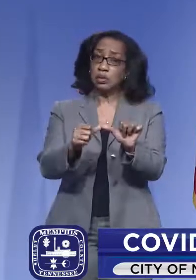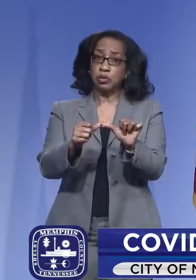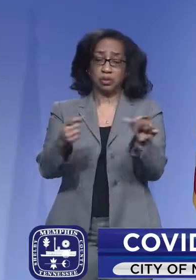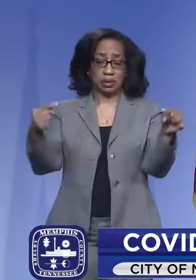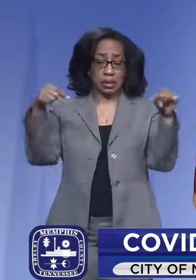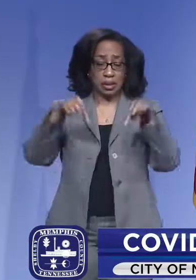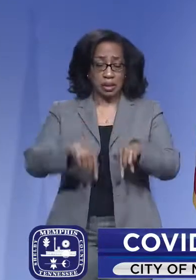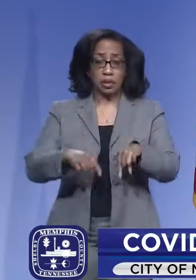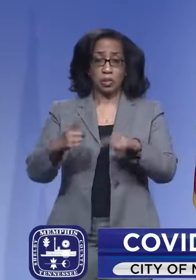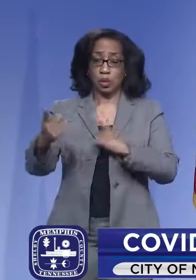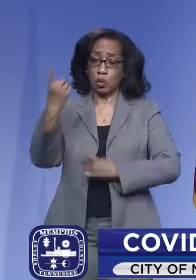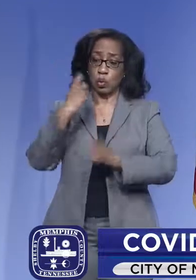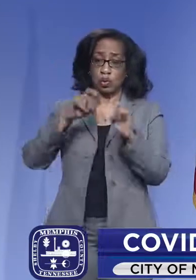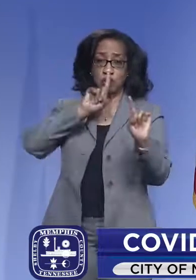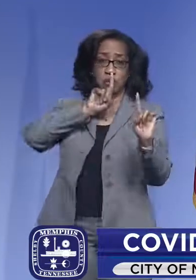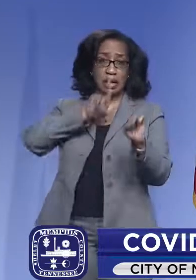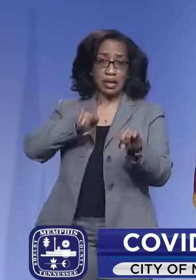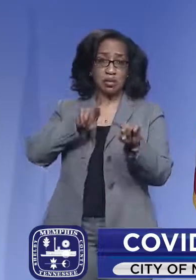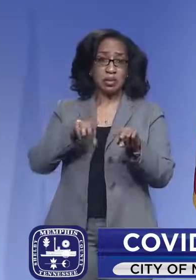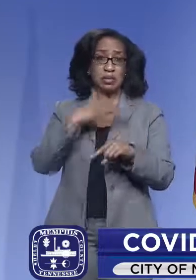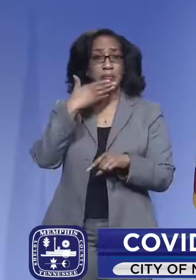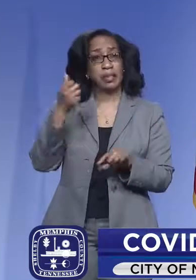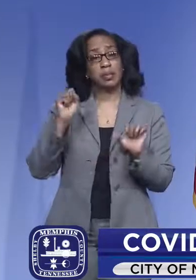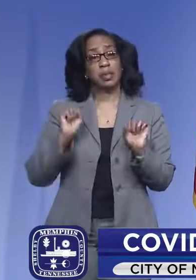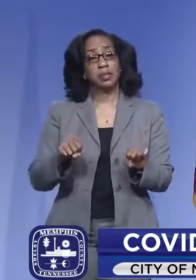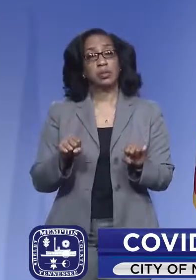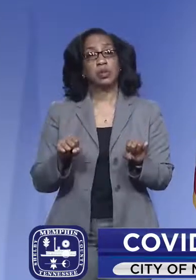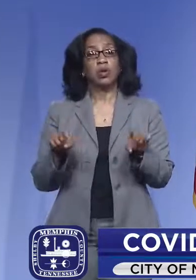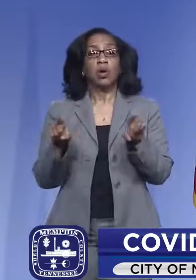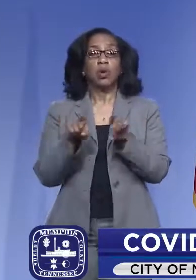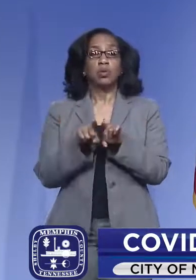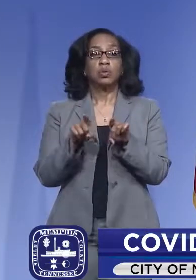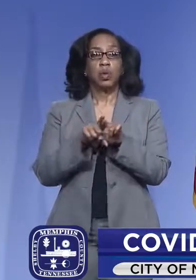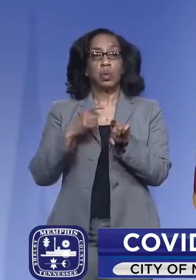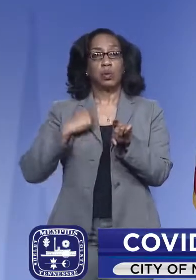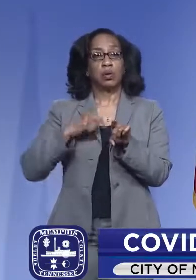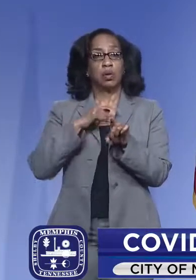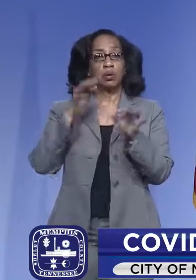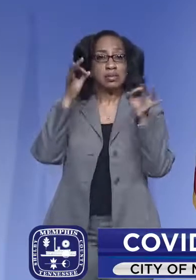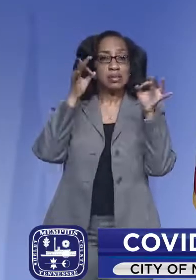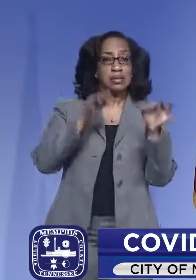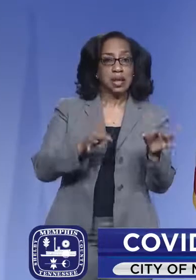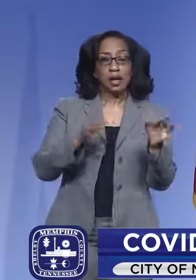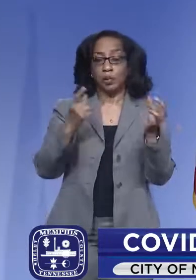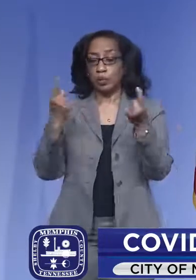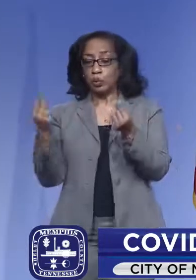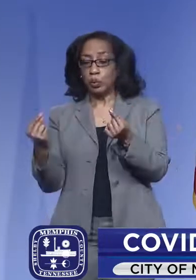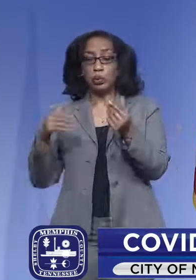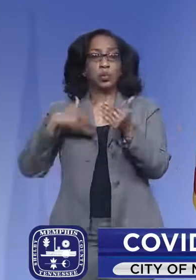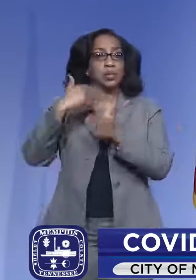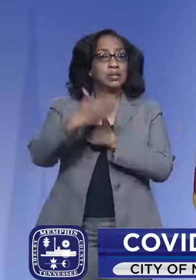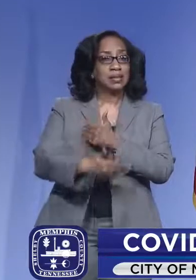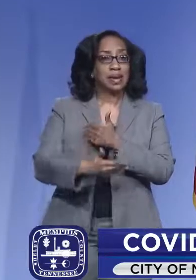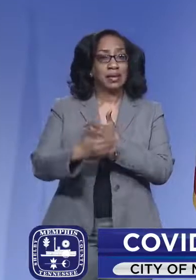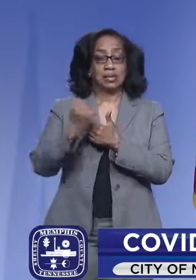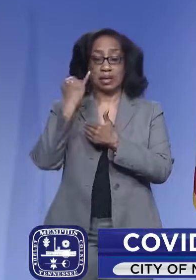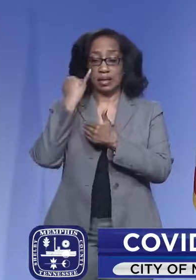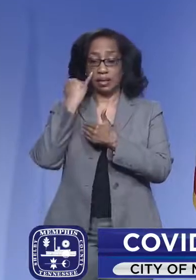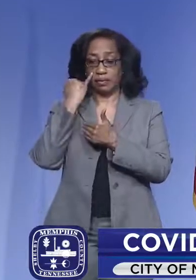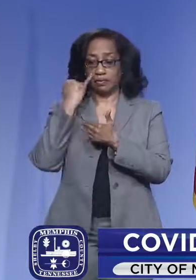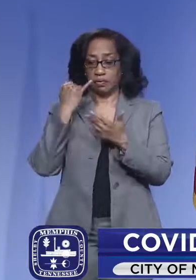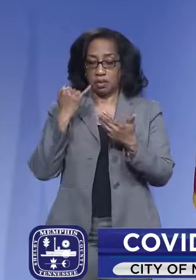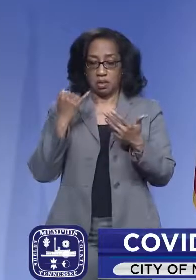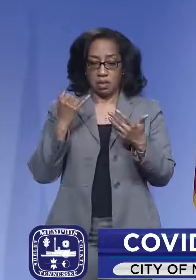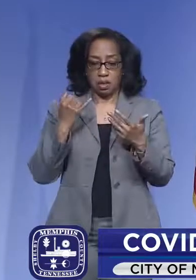answer questions to the best of our ability. As David said, we will make informed decisions about our approach and about what's next, whether it's on how we pivot